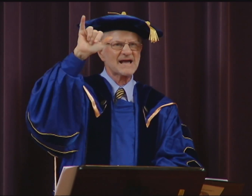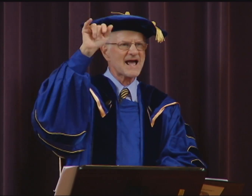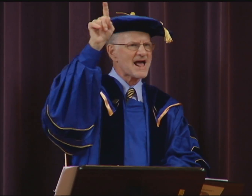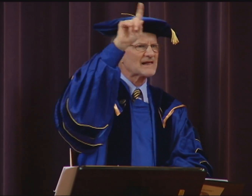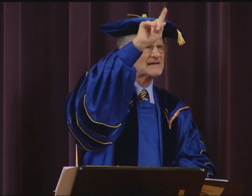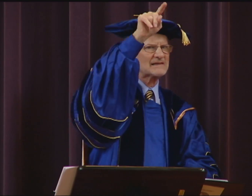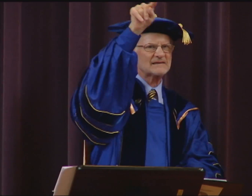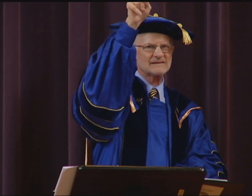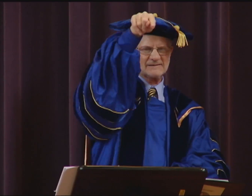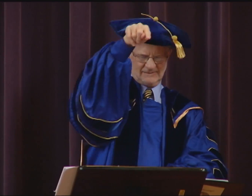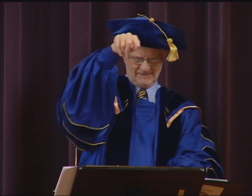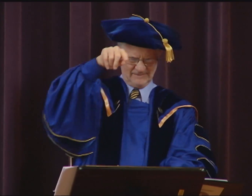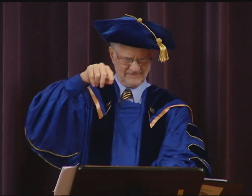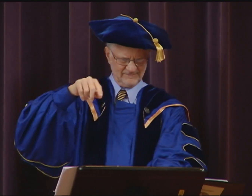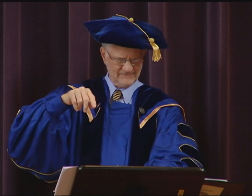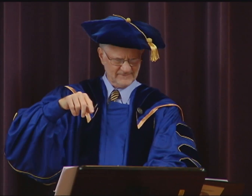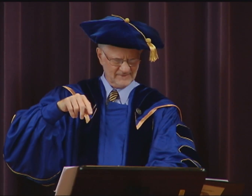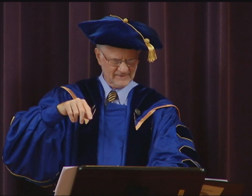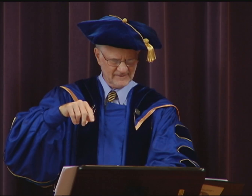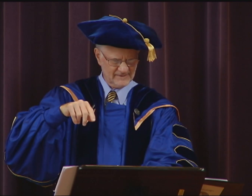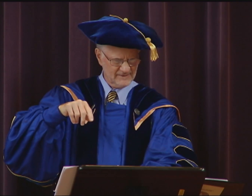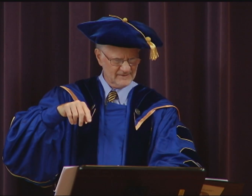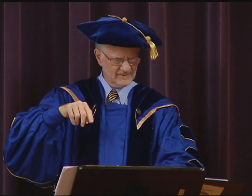Pimentel. Where's Sally? There you are.